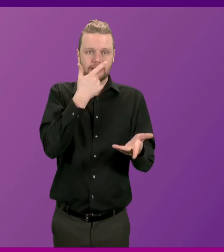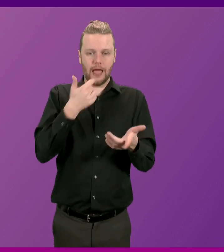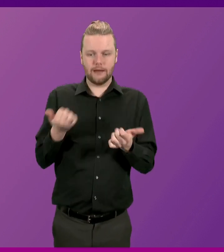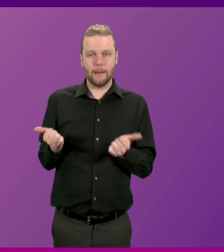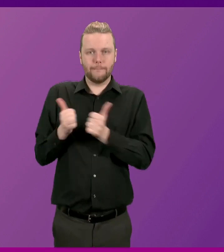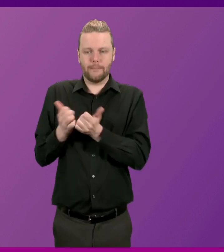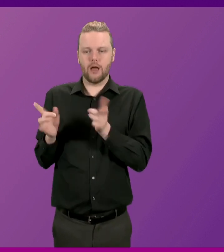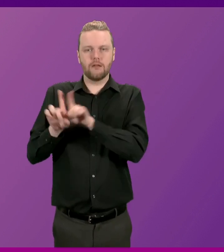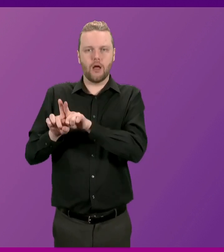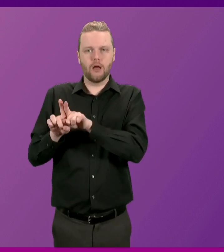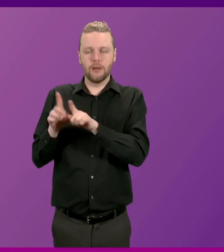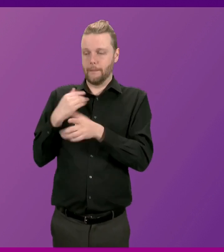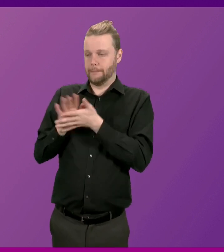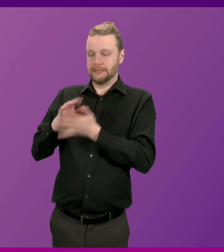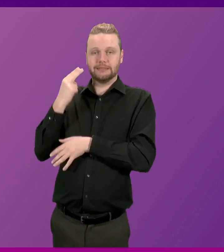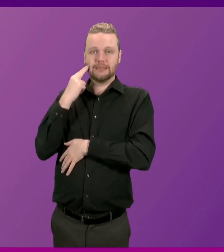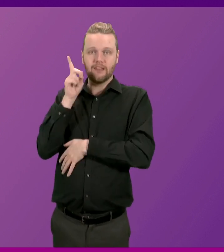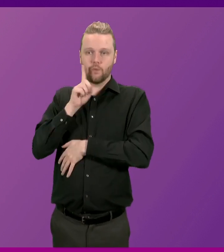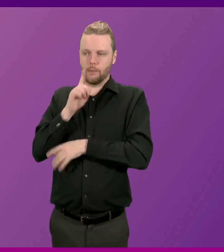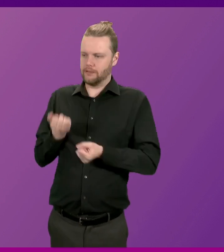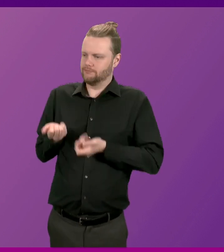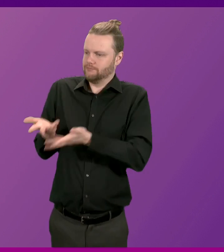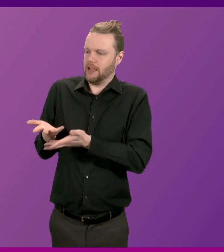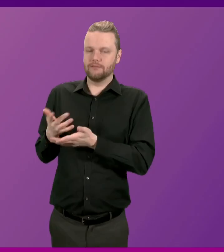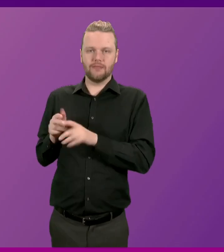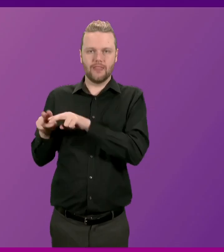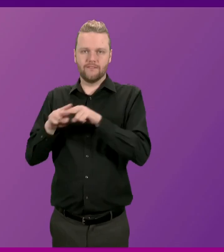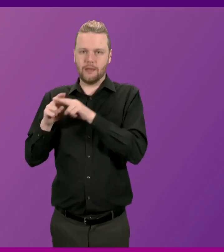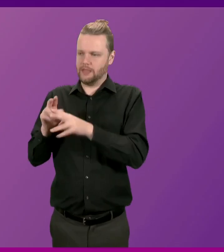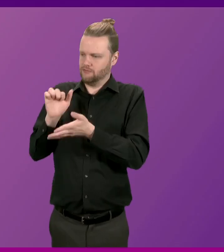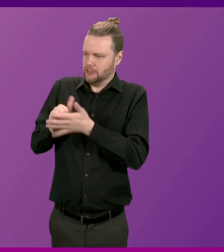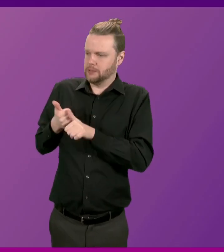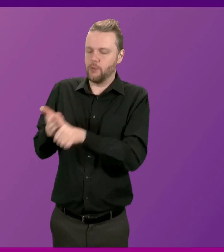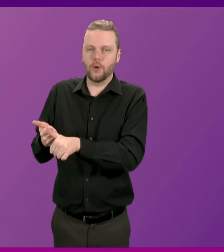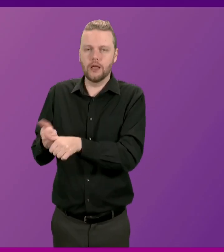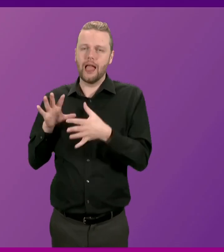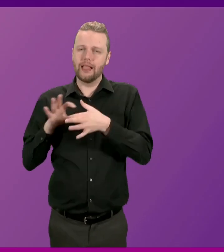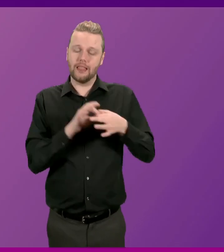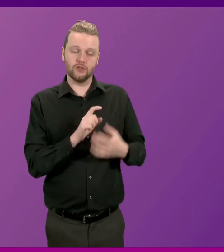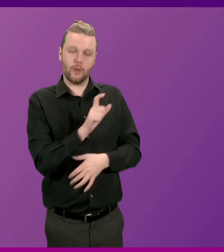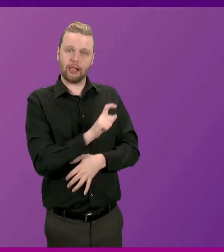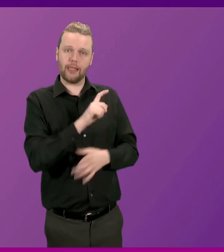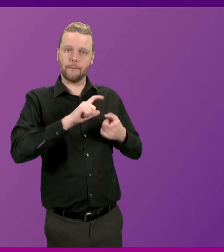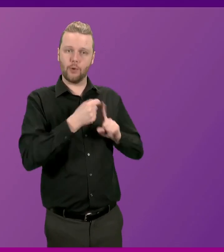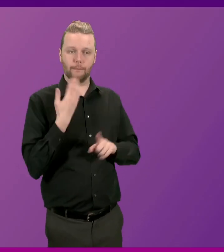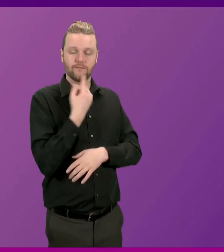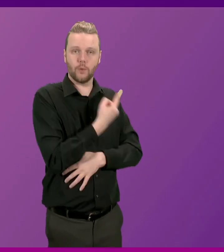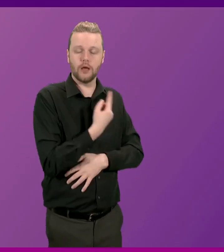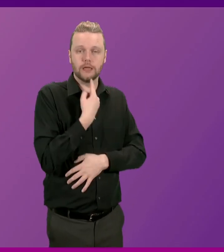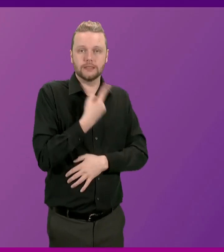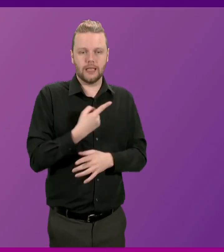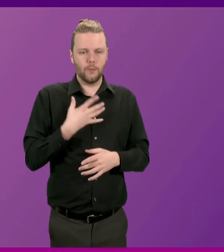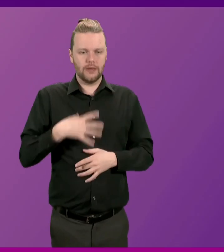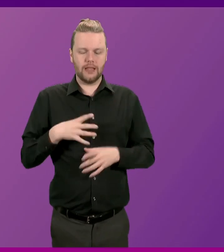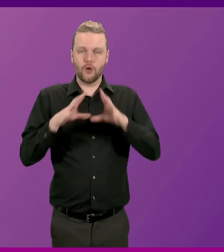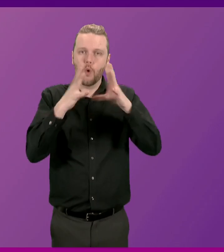to make sure that the deaf women get what they need and their families get the support that they need. To go back to Claire's point earlier about providing that sort of holistic care